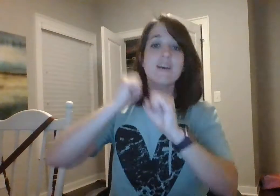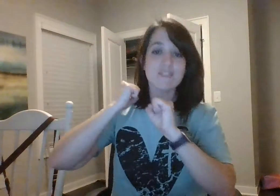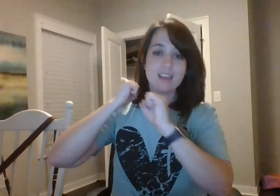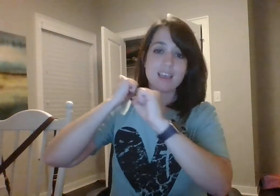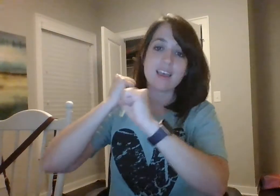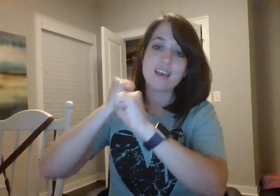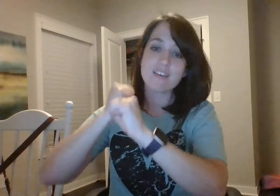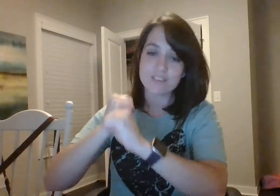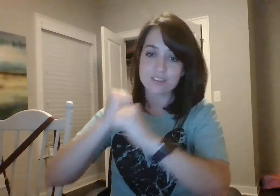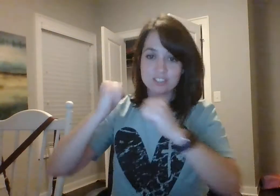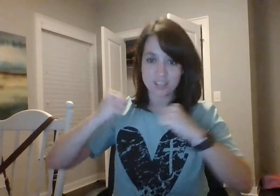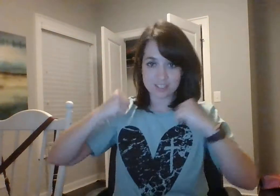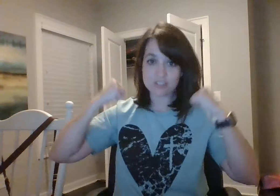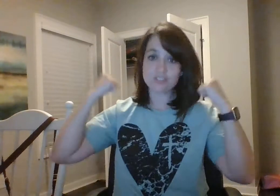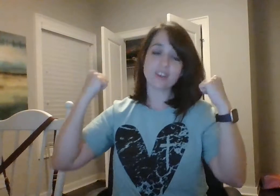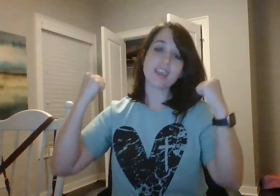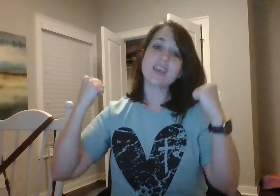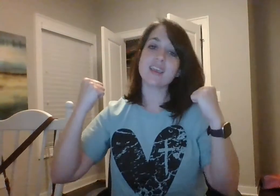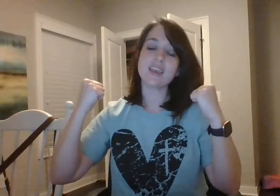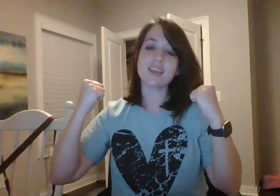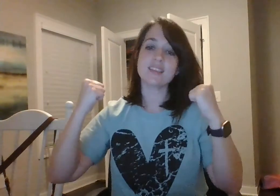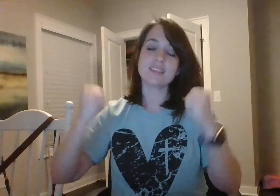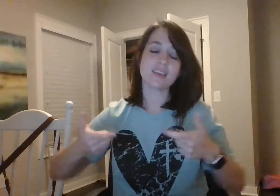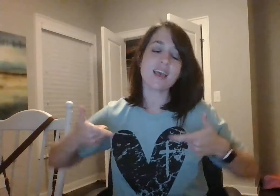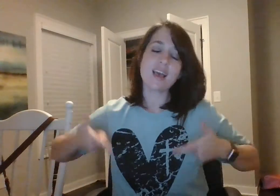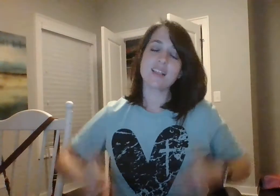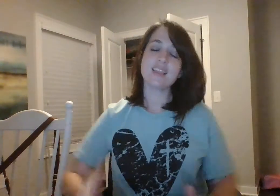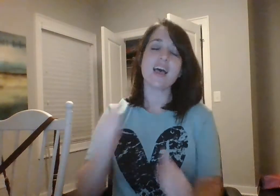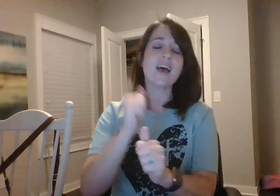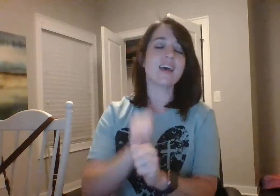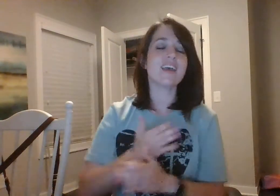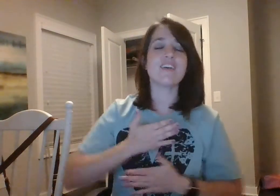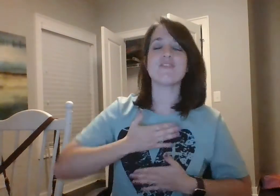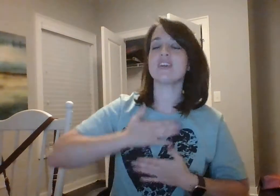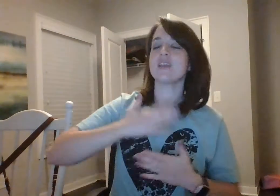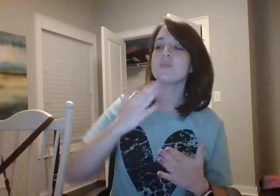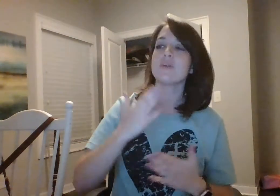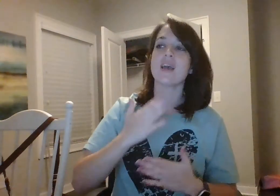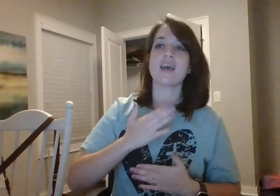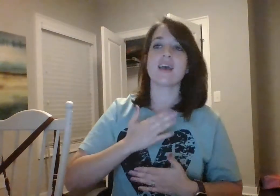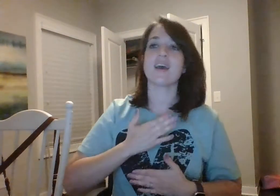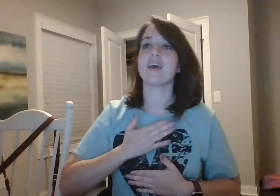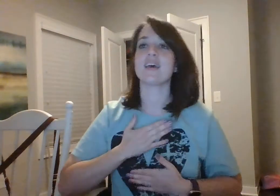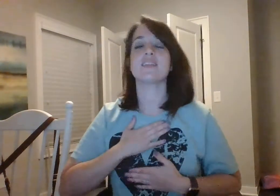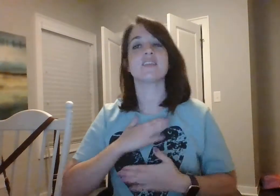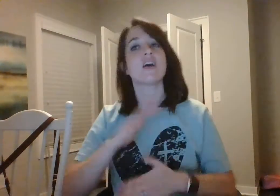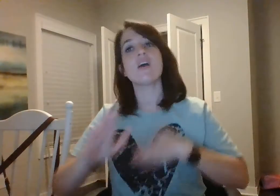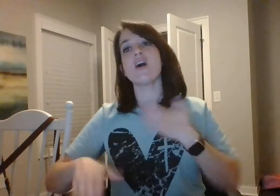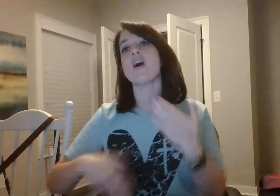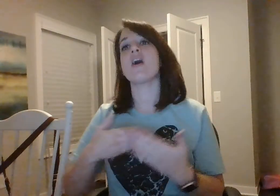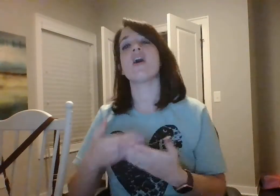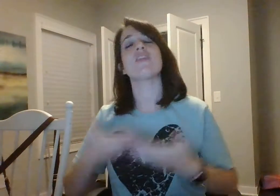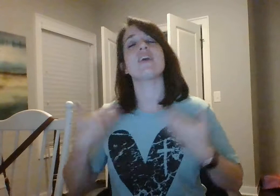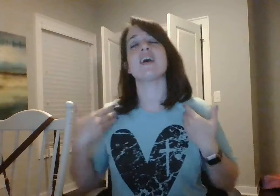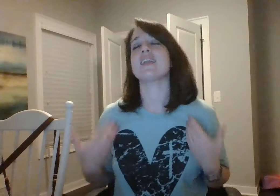wait you to stay. Let every breath, all that